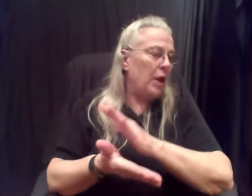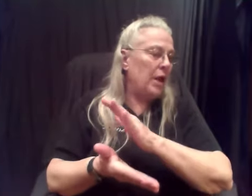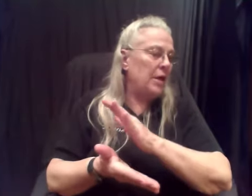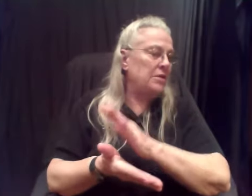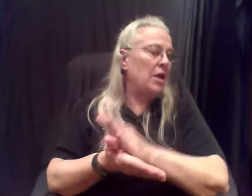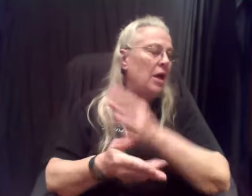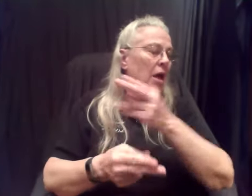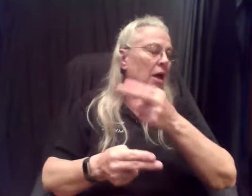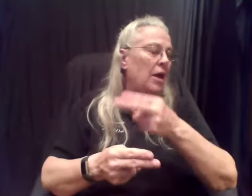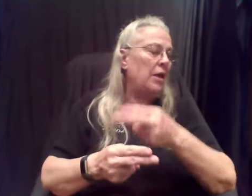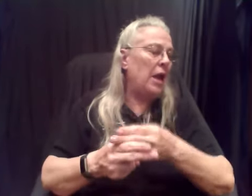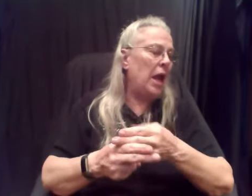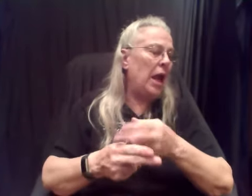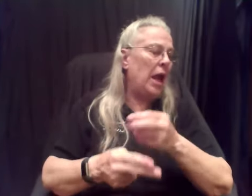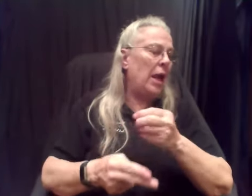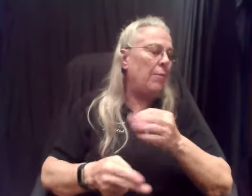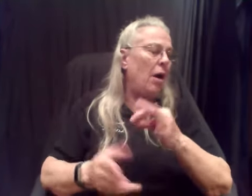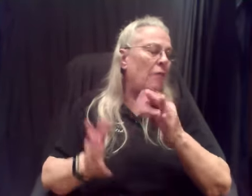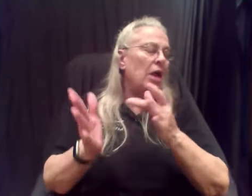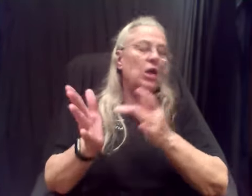Praise the name of